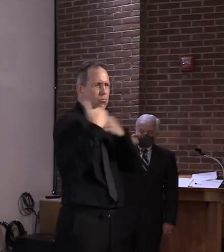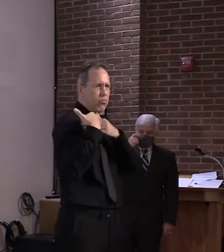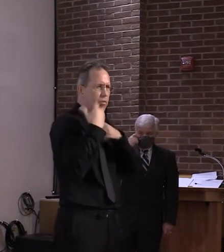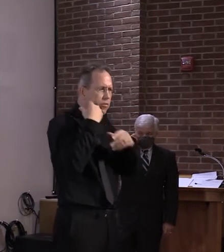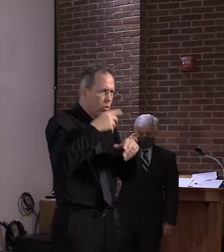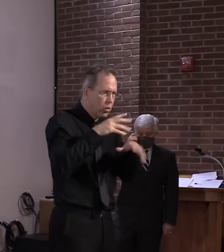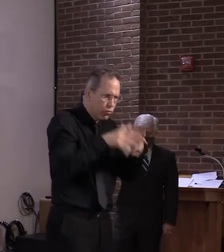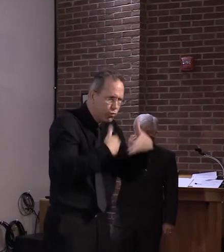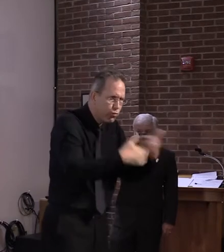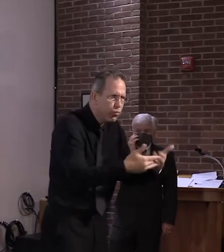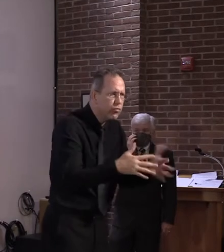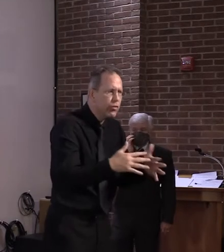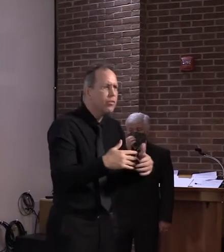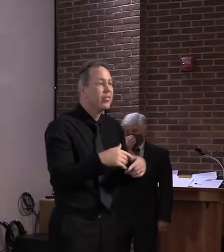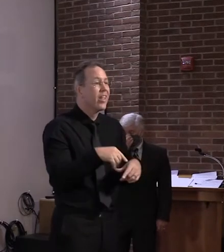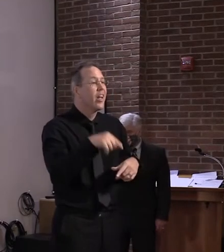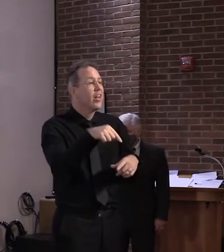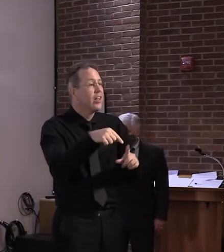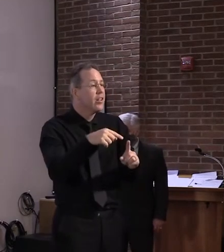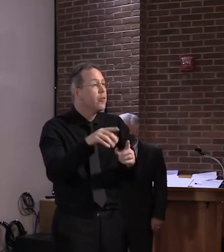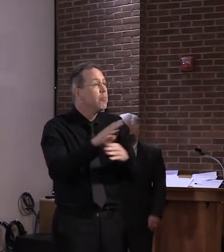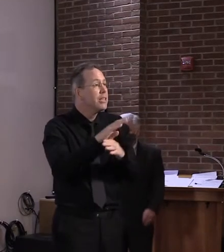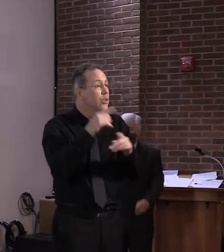work site itself.